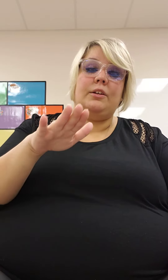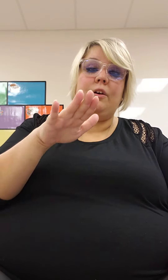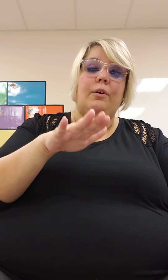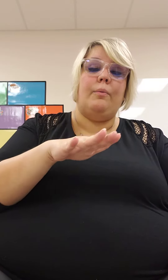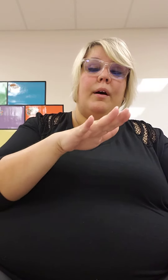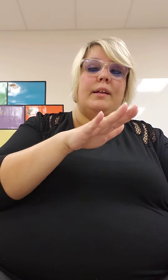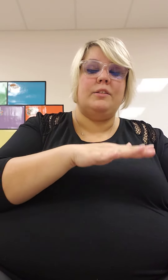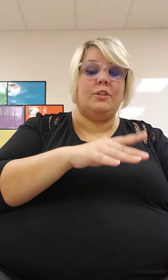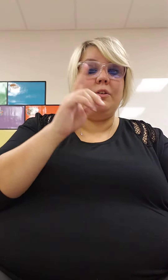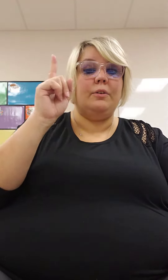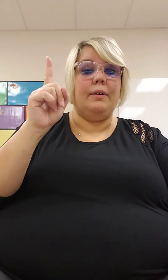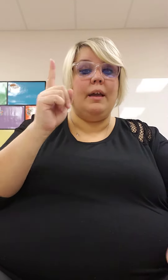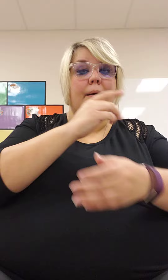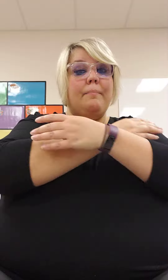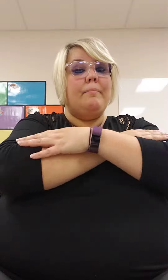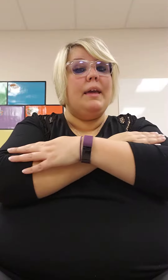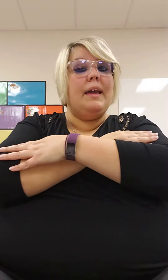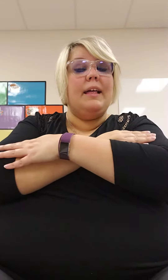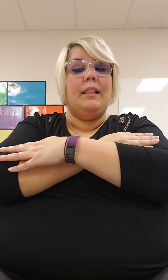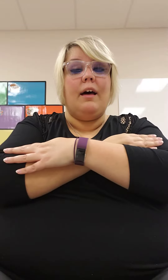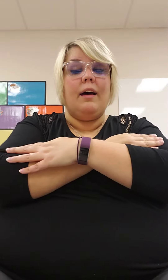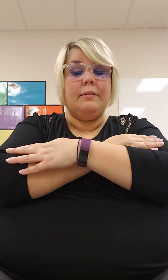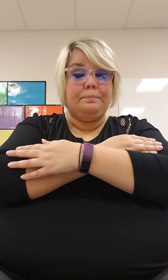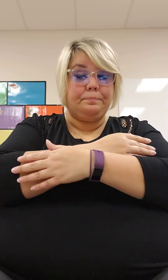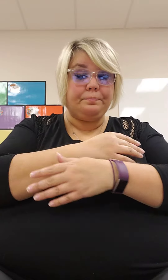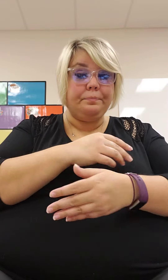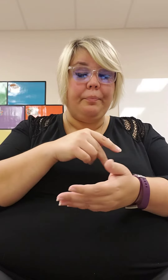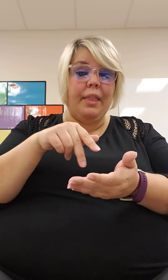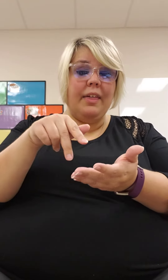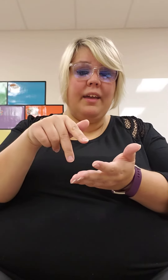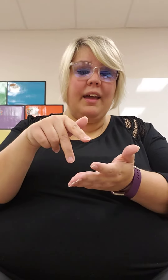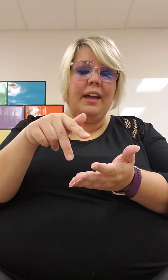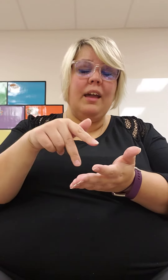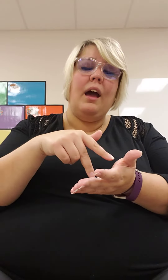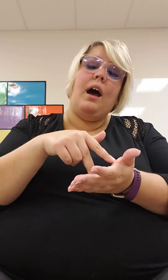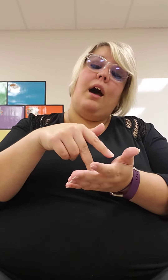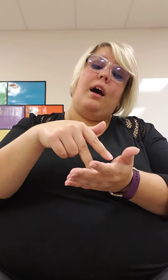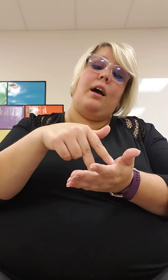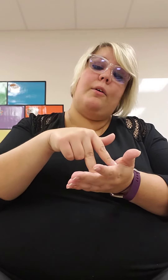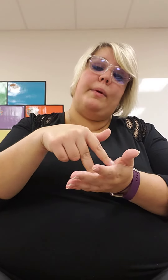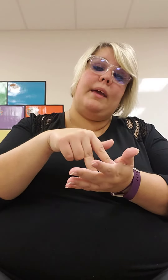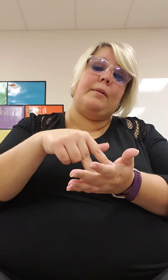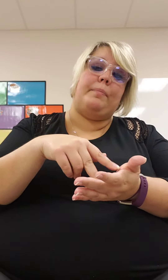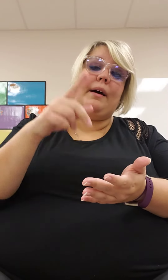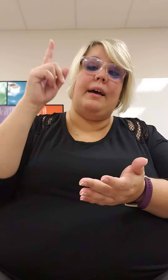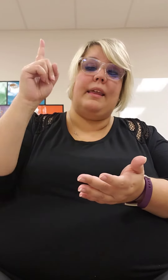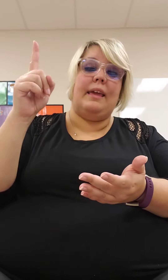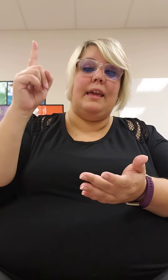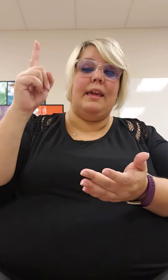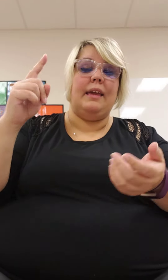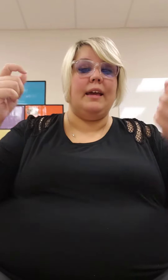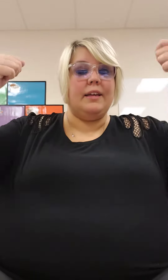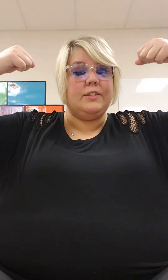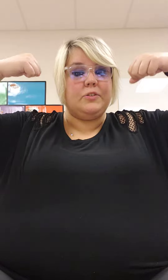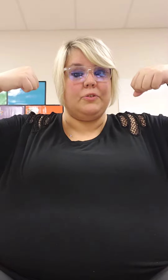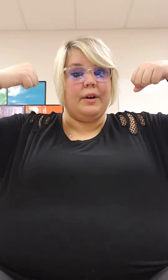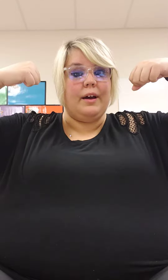ones to him belong, they are weak, but he is strong.